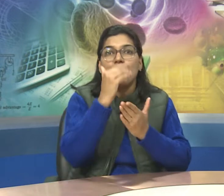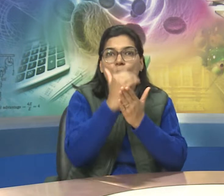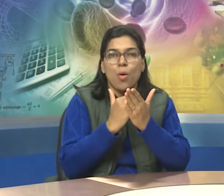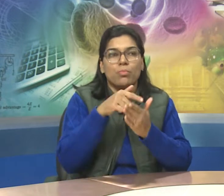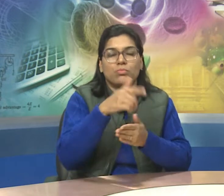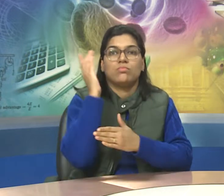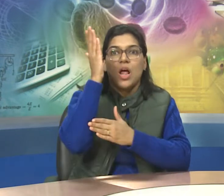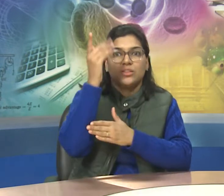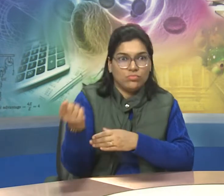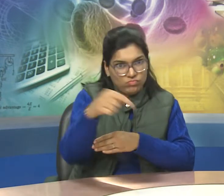to do well